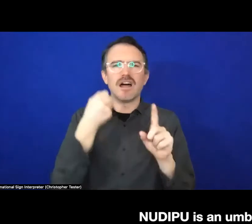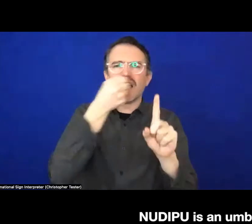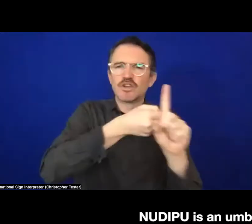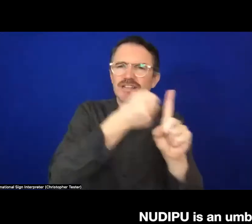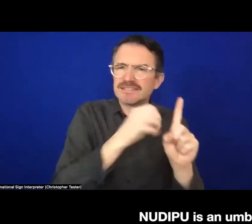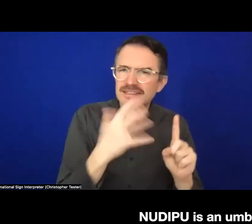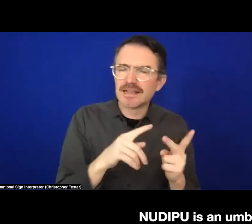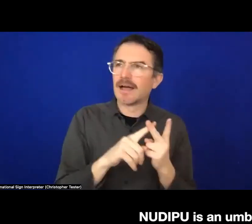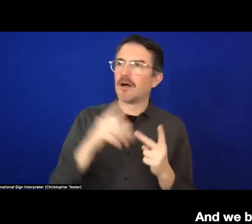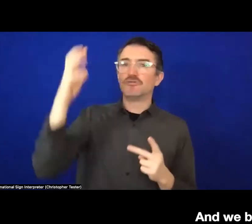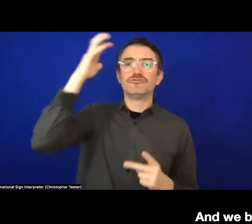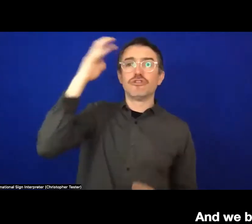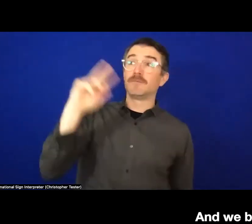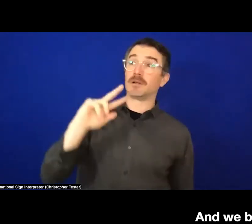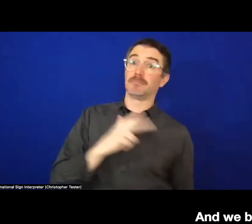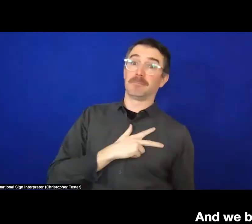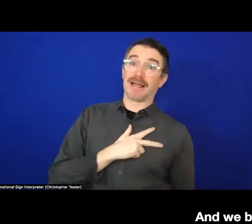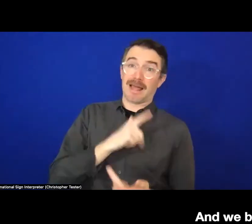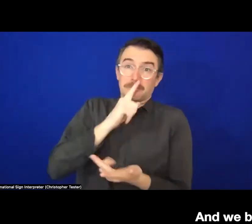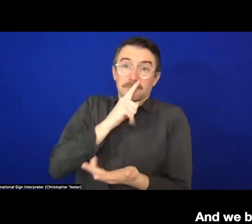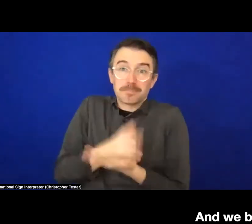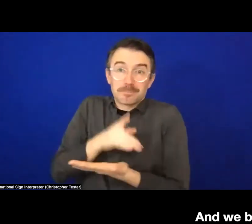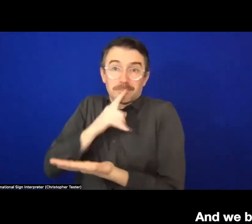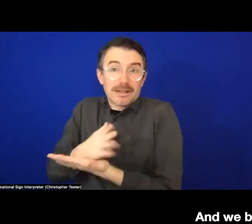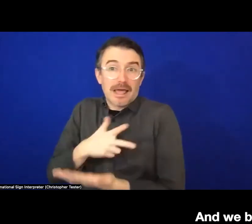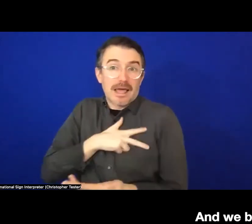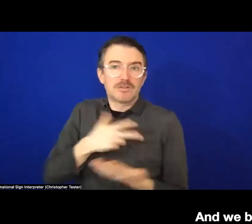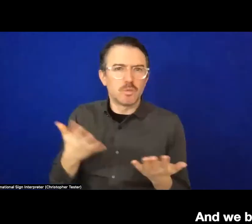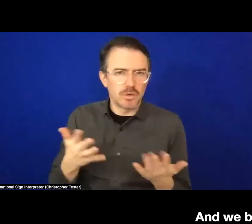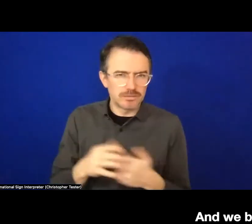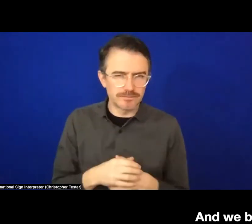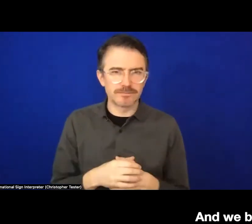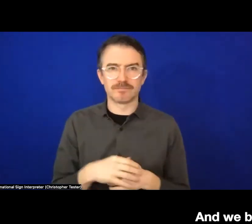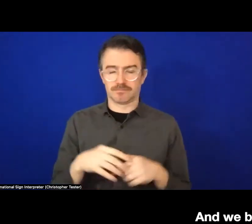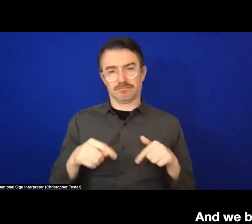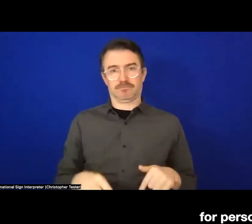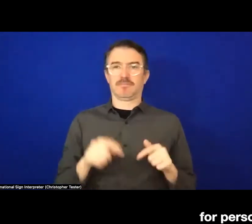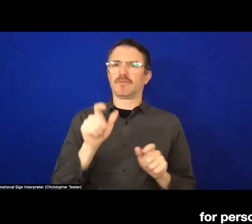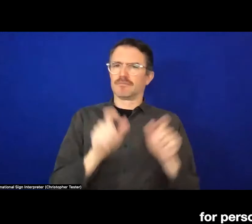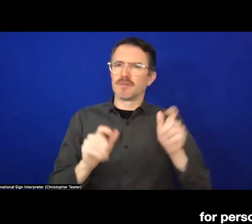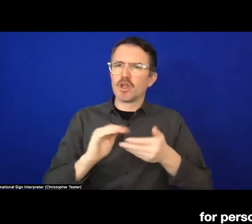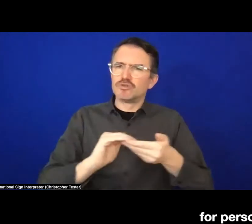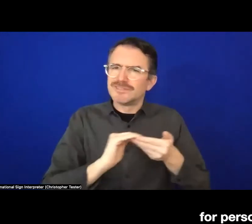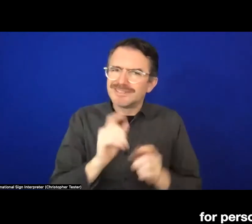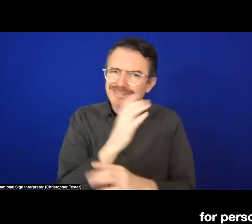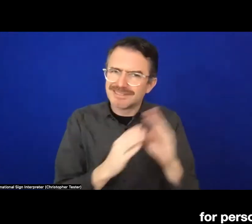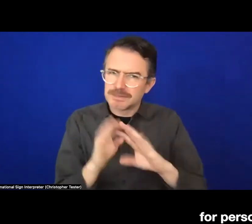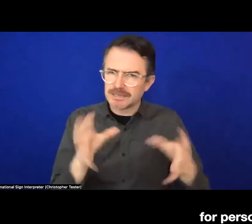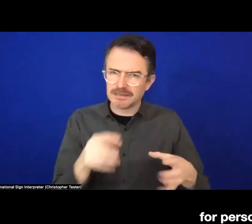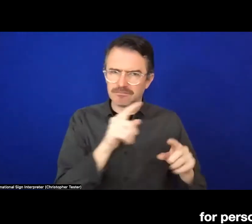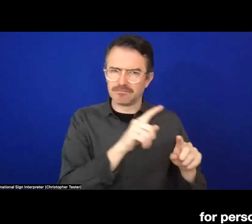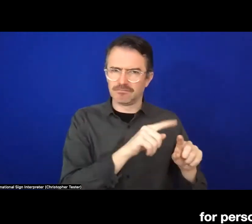of persons with disabilities in Uganda, and we basically want to see a dignified life for persons